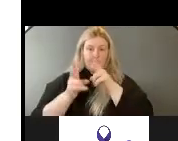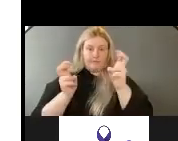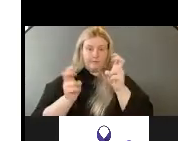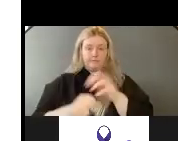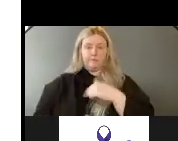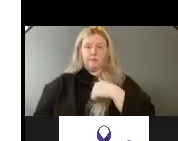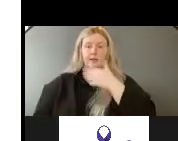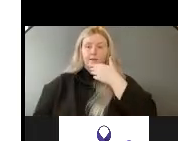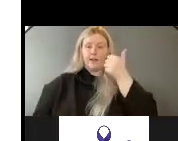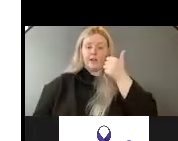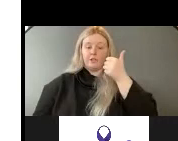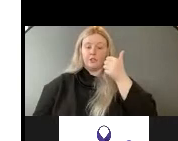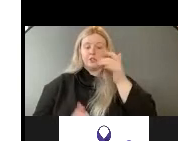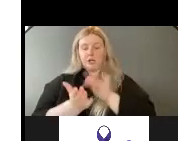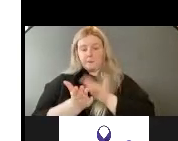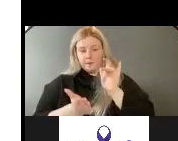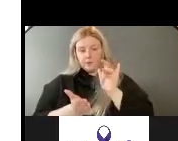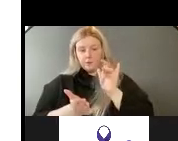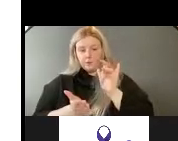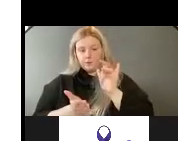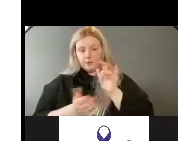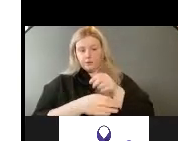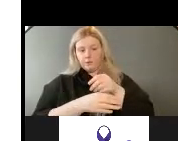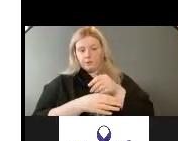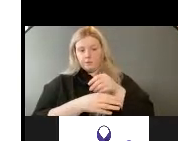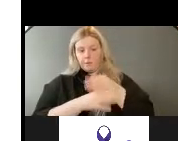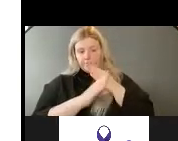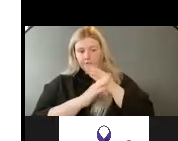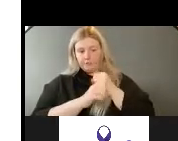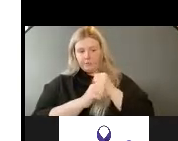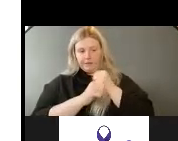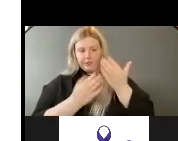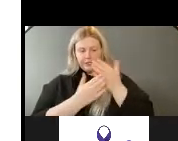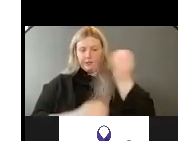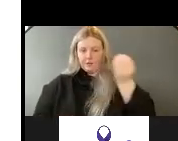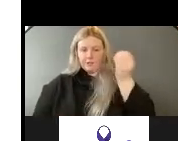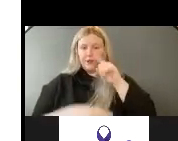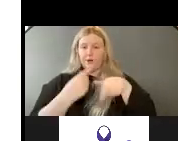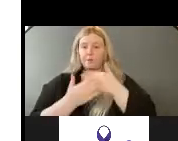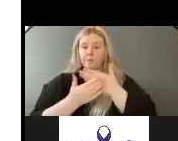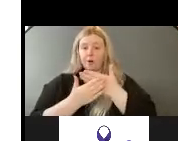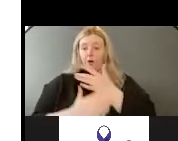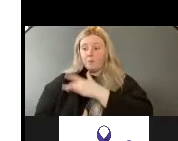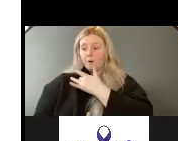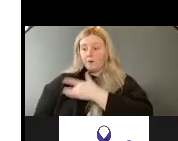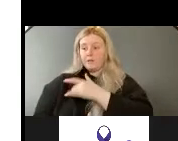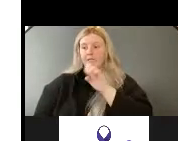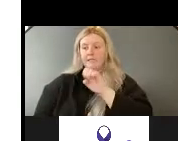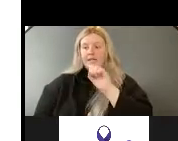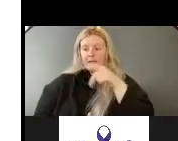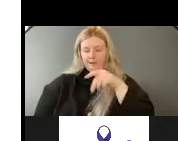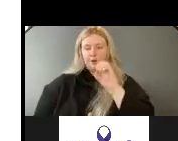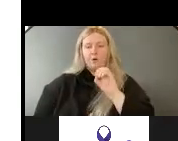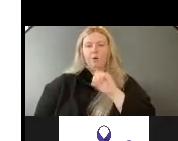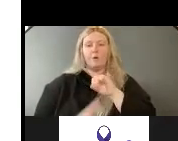Prevention Ontario here. Not all the provinces and territories, though, have this level of network. And then, of course, we have the Canadian